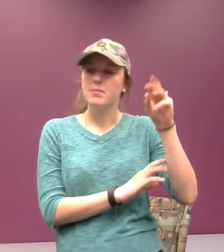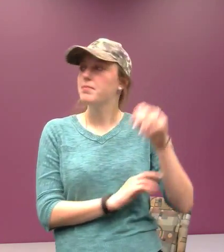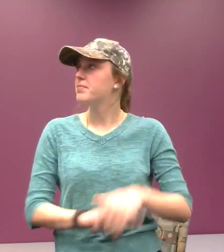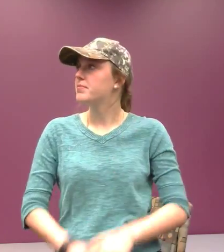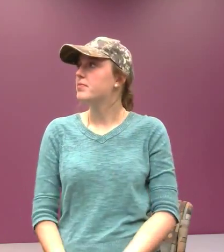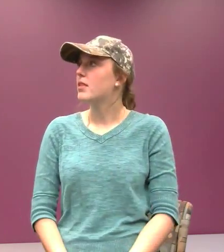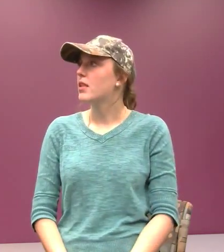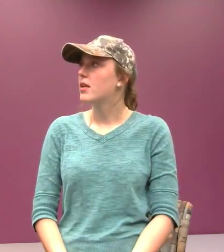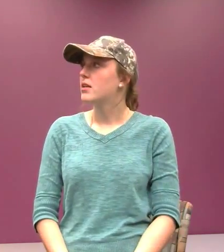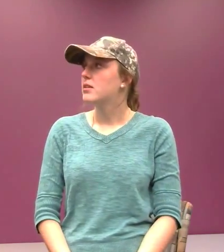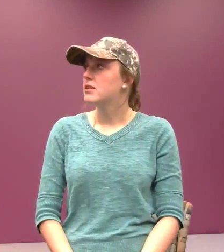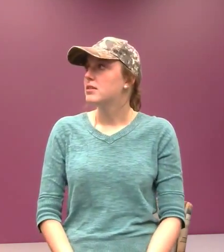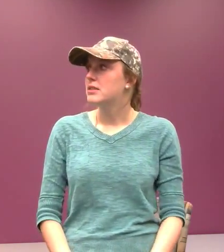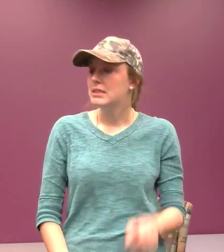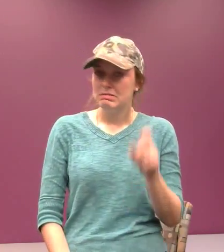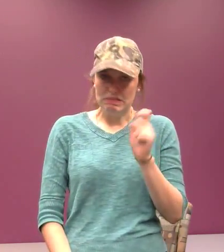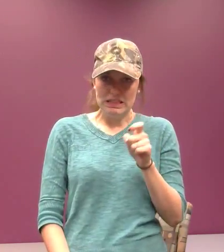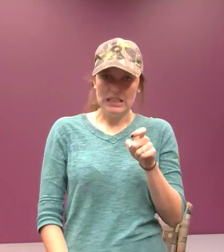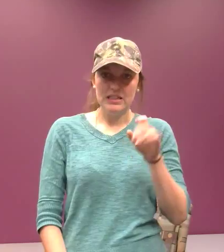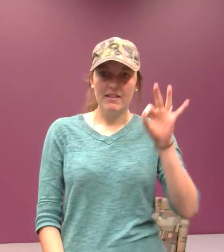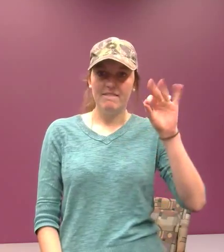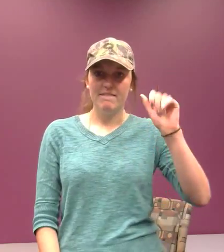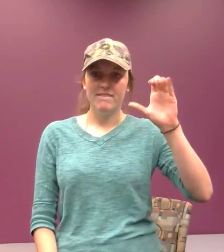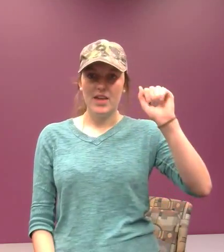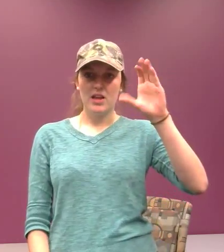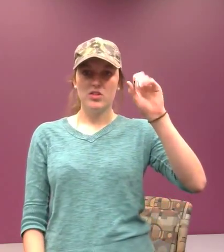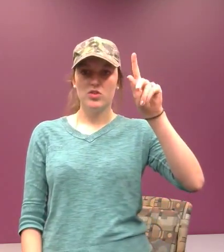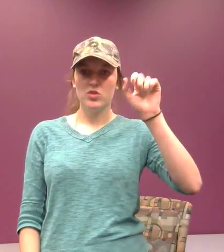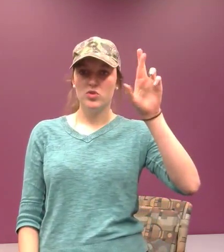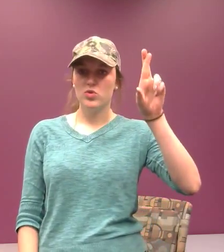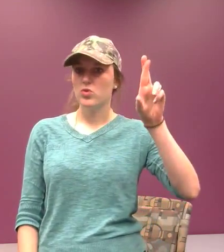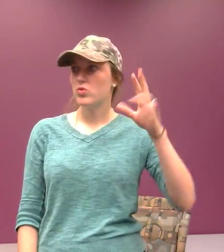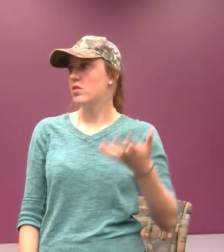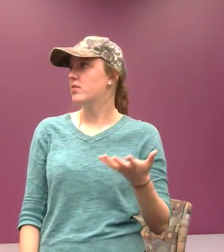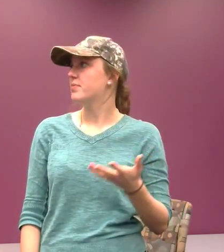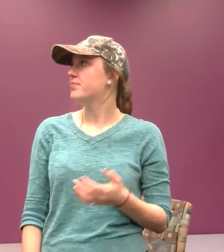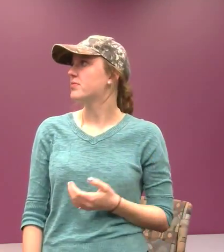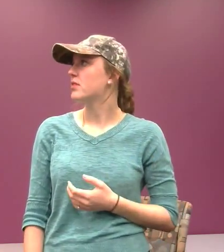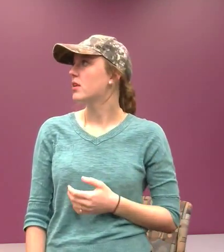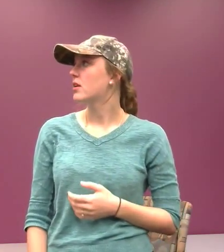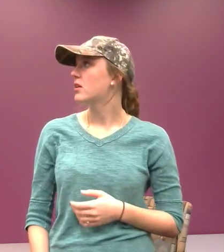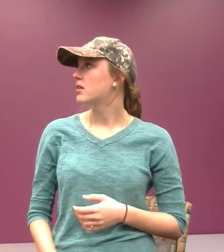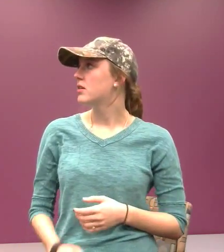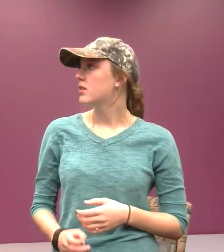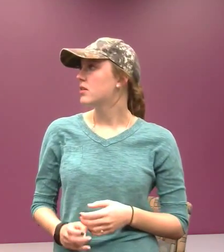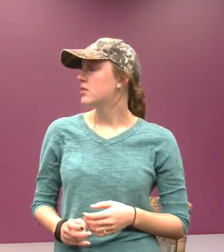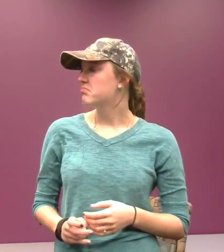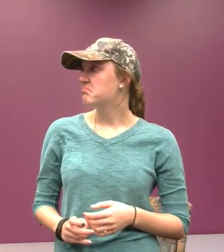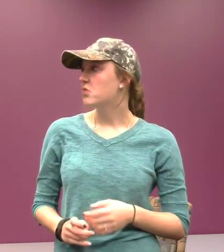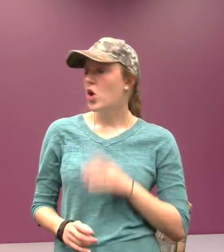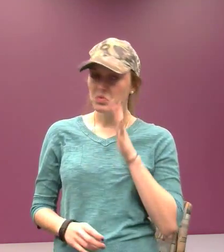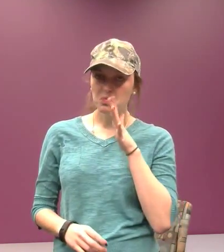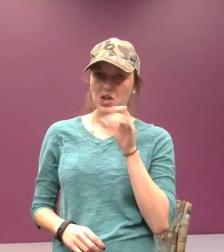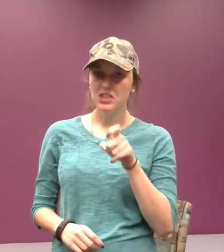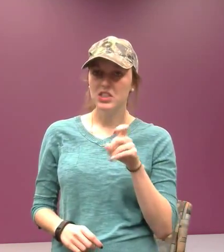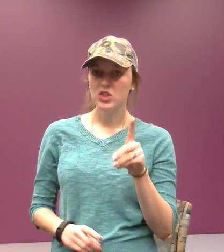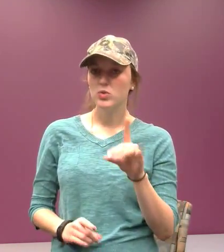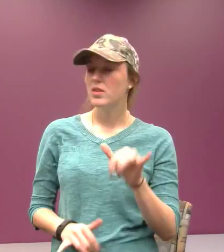something you'll need to do because you'll see expressions like this in a fraction you'll need to deal with. You'll need to be